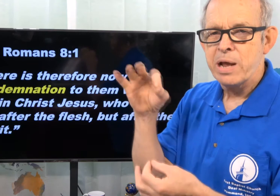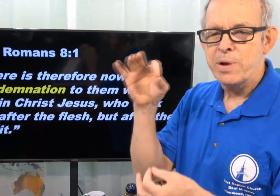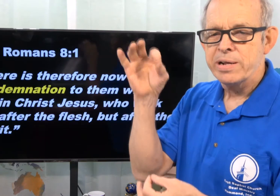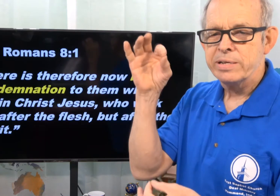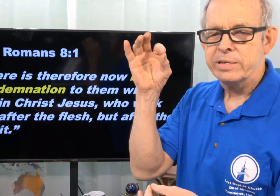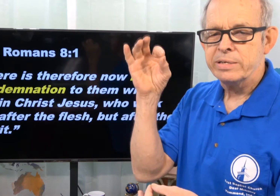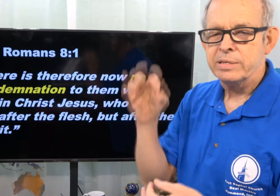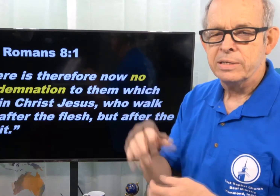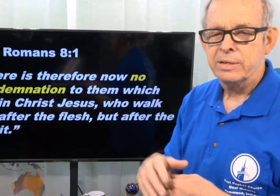Spirit.